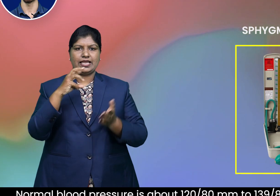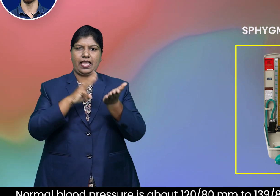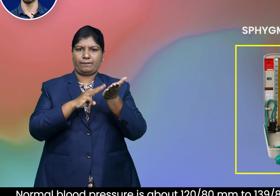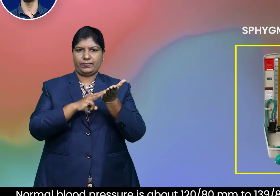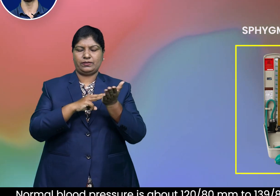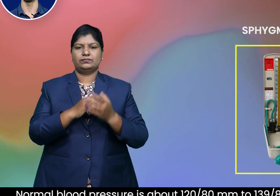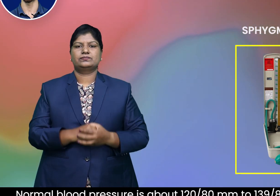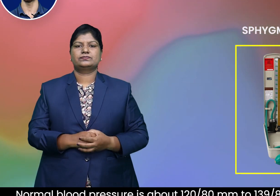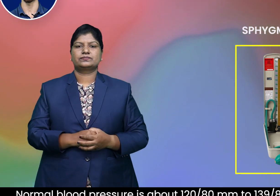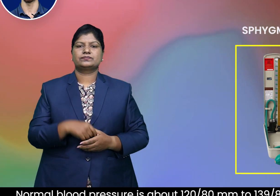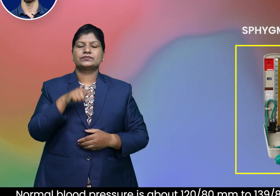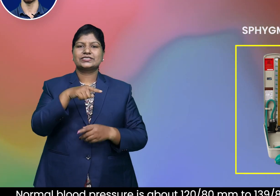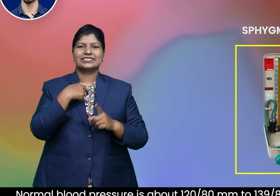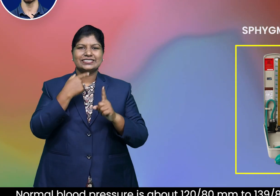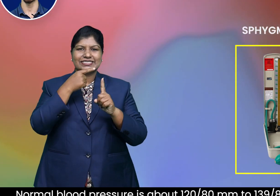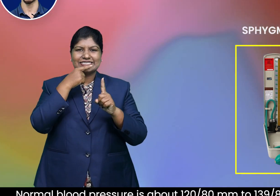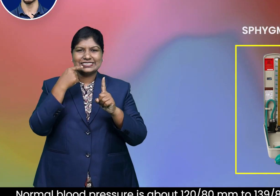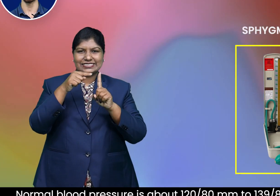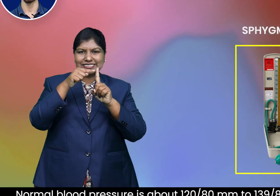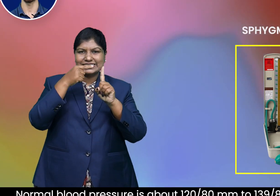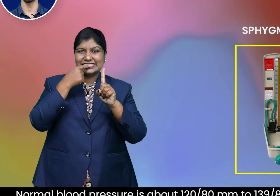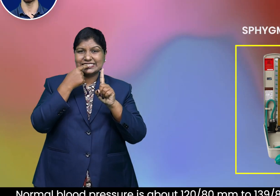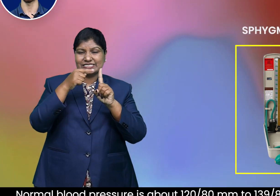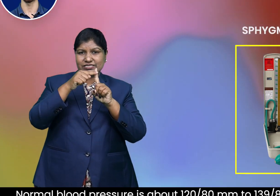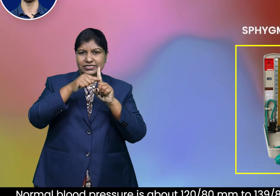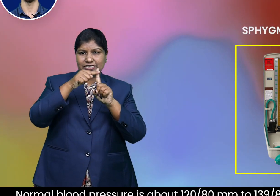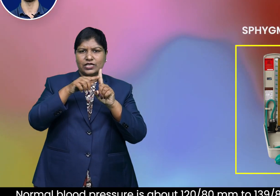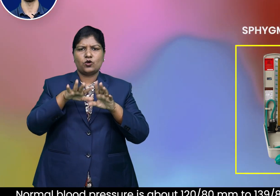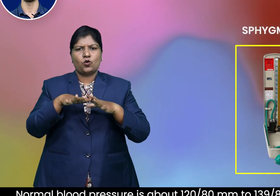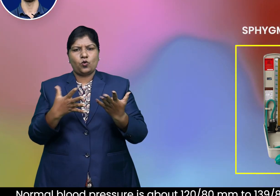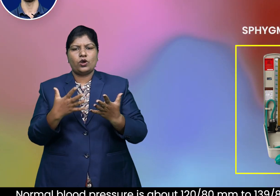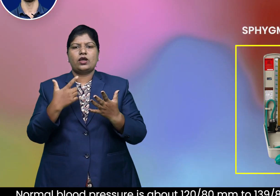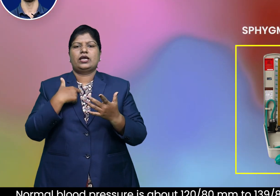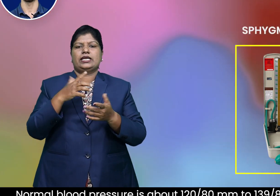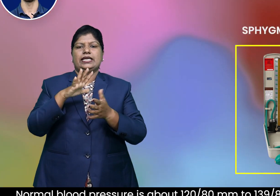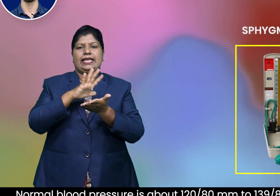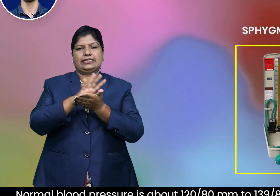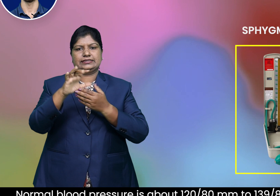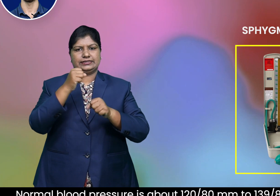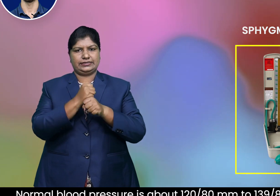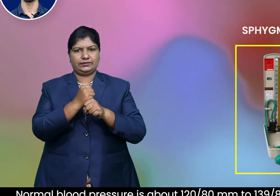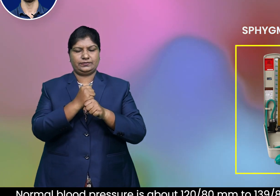mm of mercury or Hg.